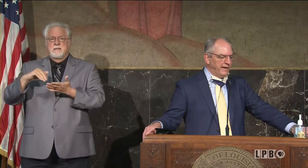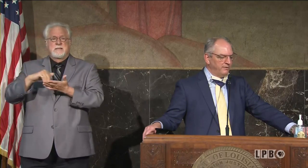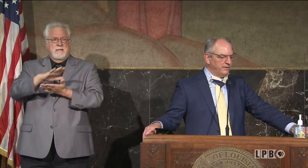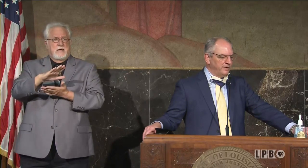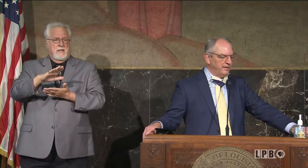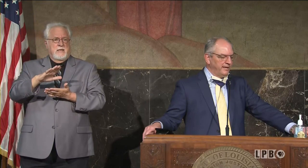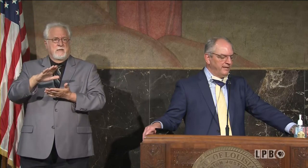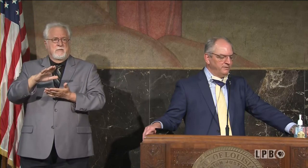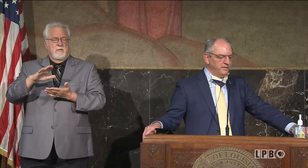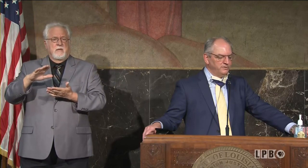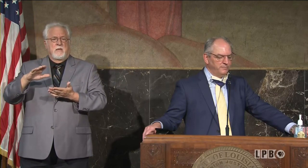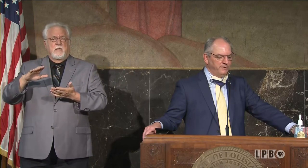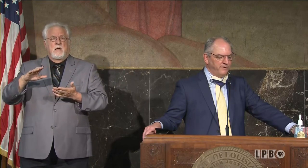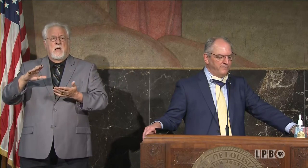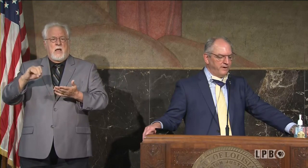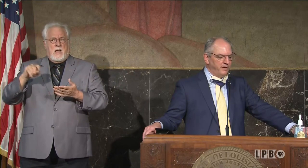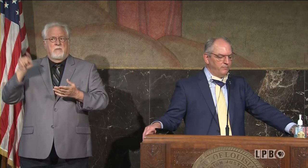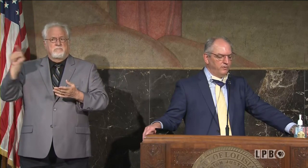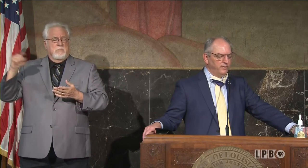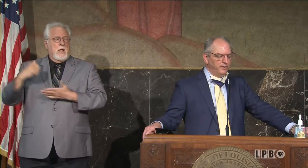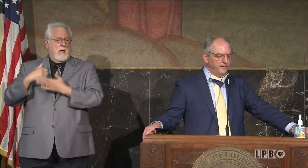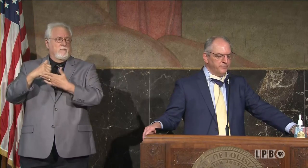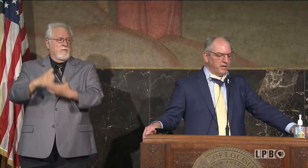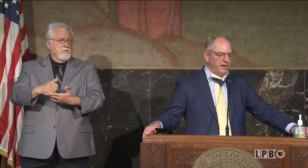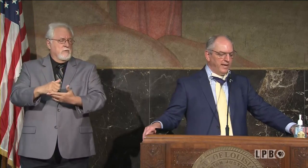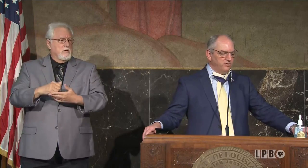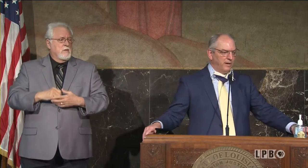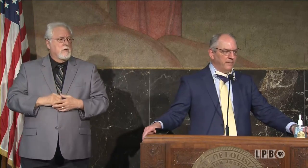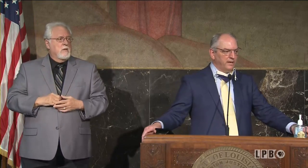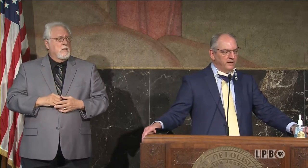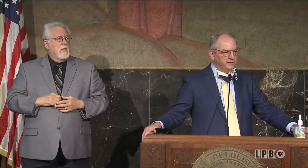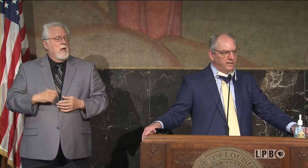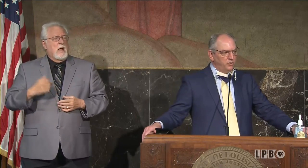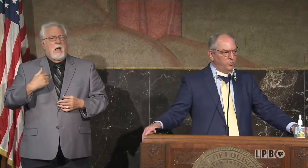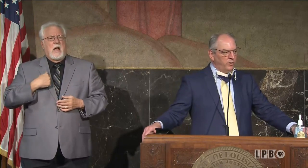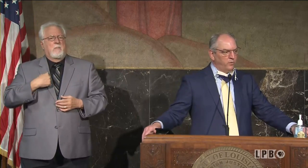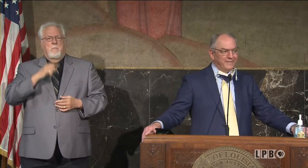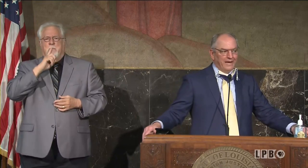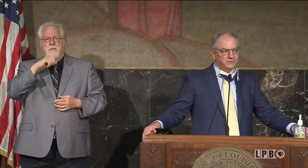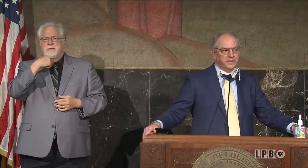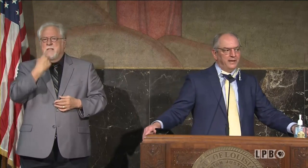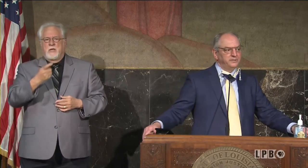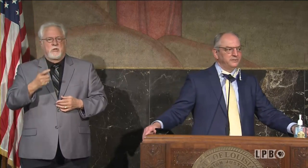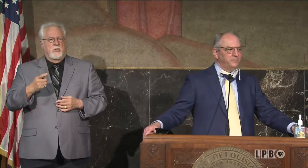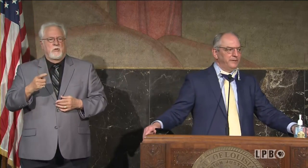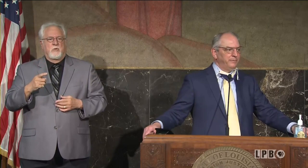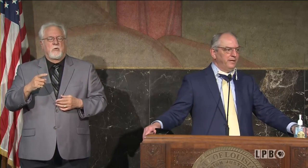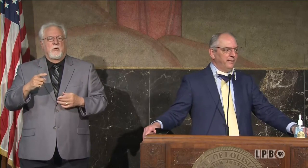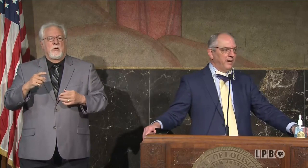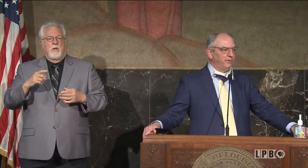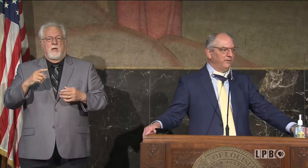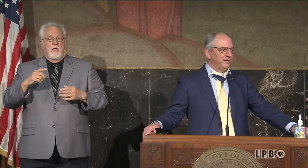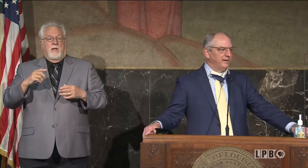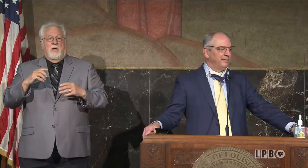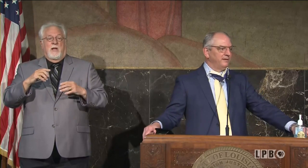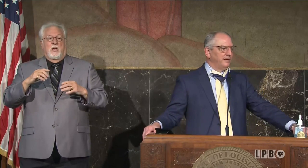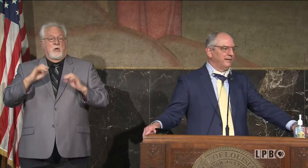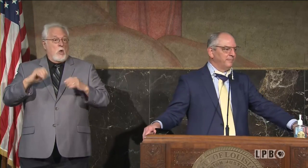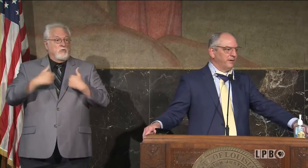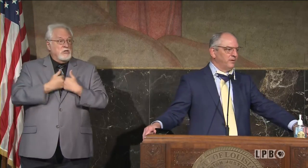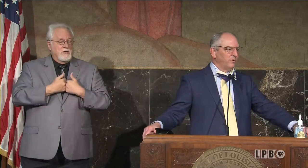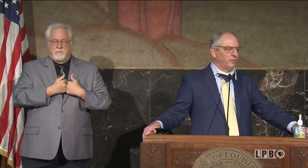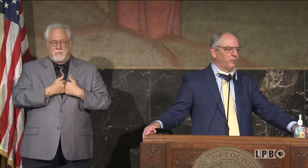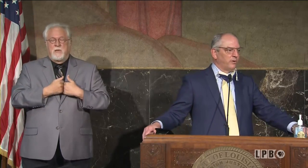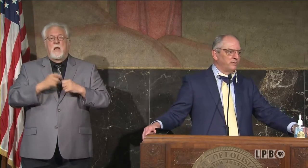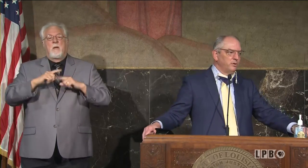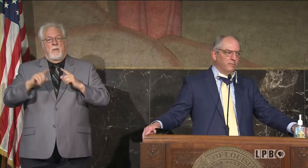those out, and those have been very, very helpful. And so I'm not going to tell you we are without challenges on PPE. I will only tell you that